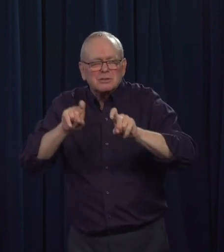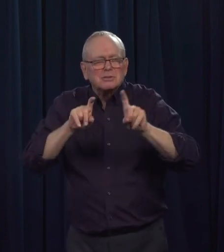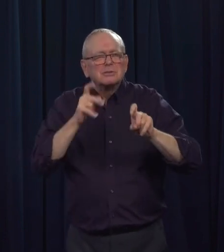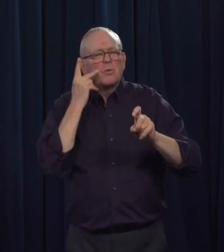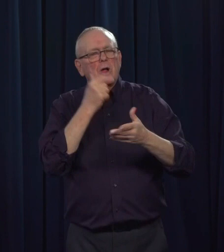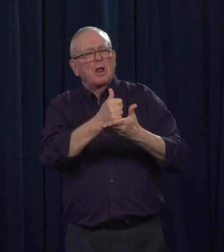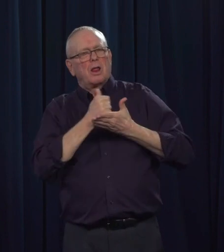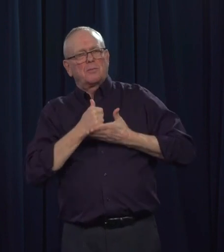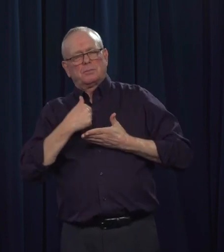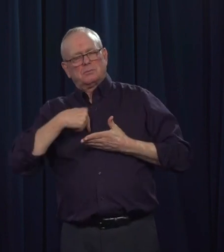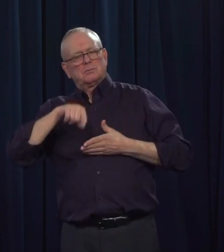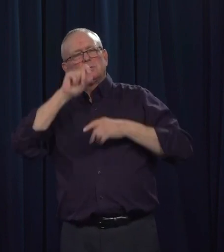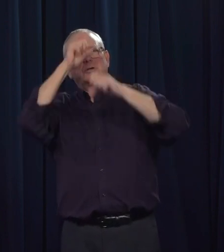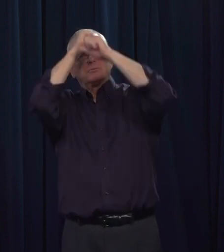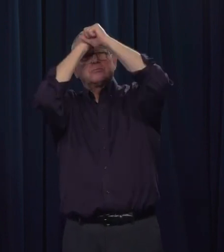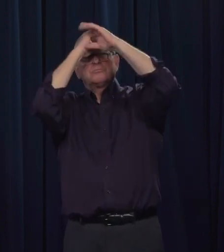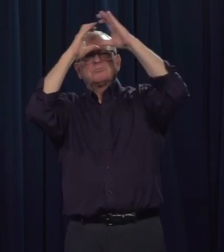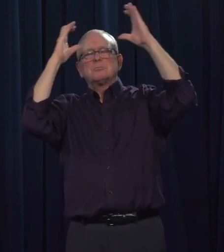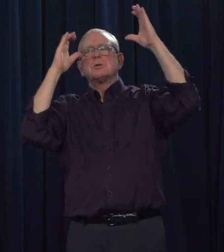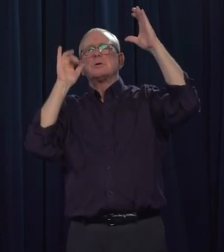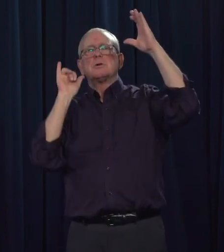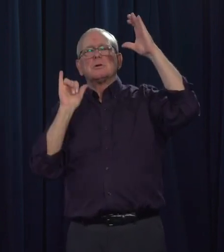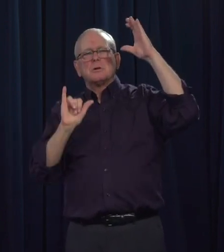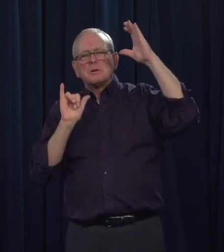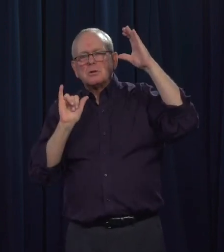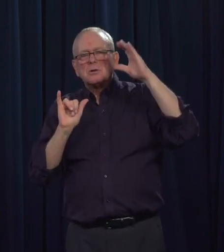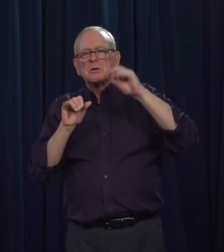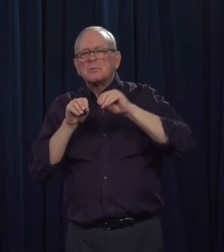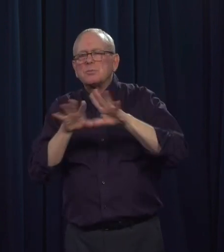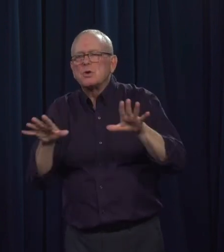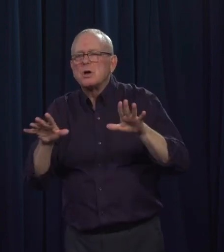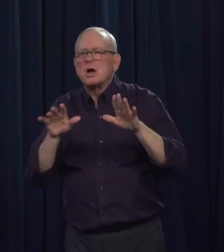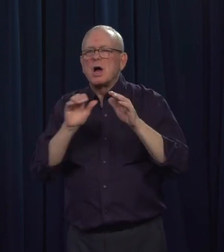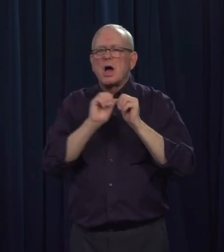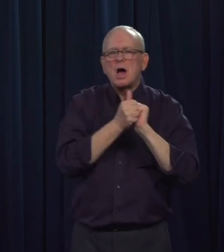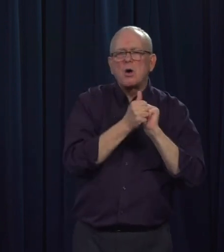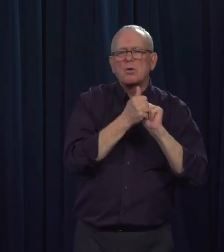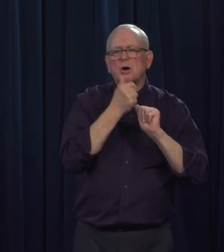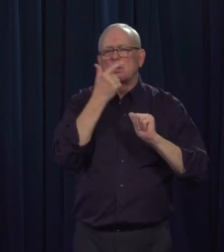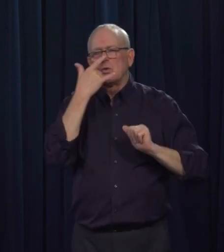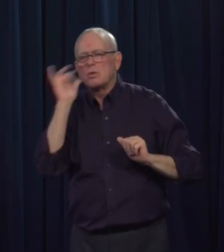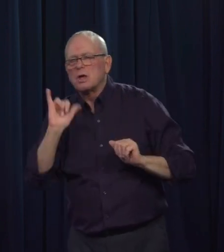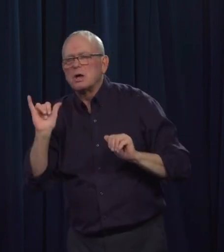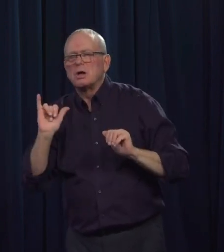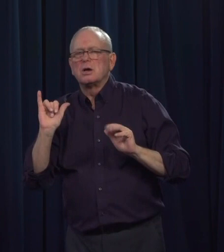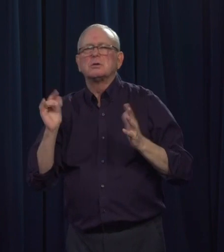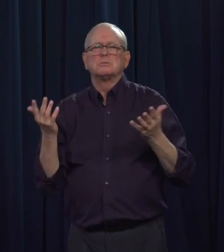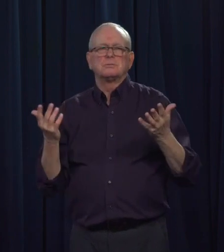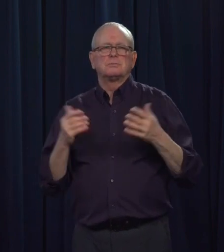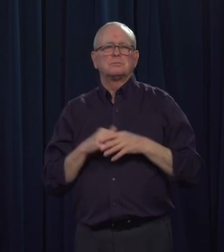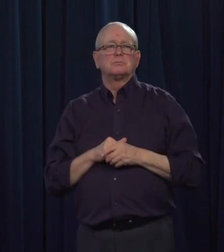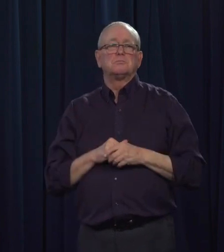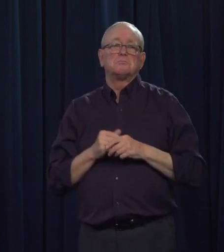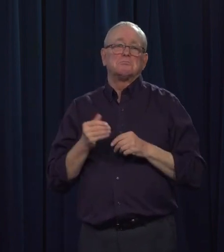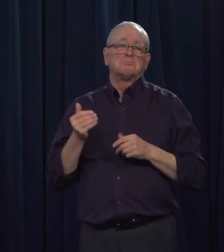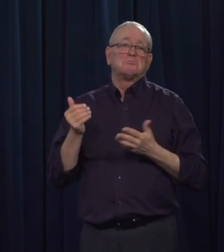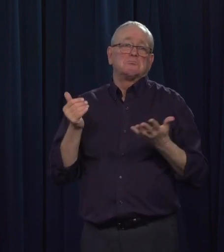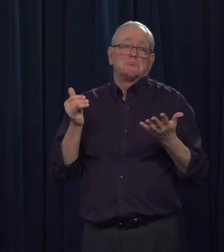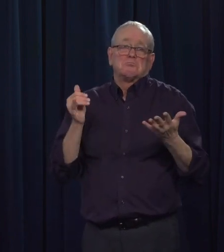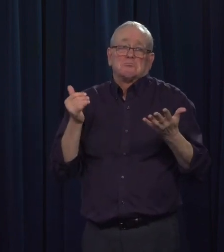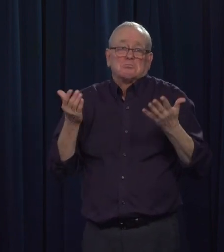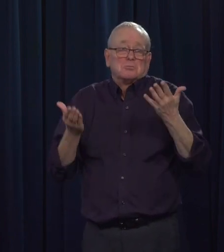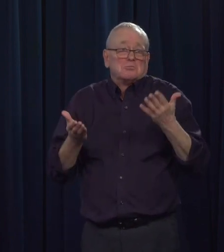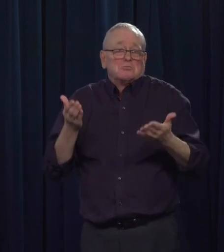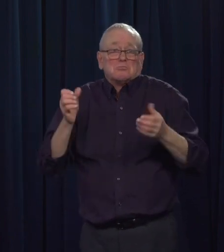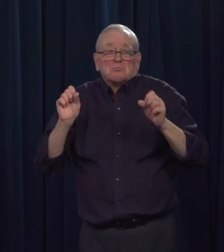is happening. It'll also help us determine, again, whether or not we're at a place where we might need to move into more aggressive